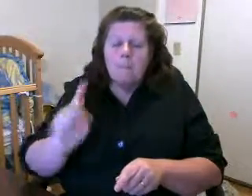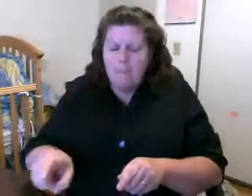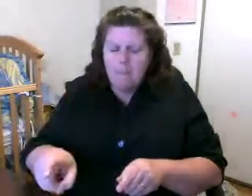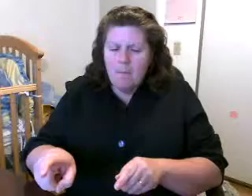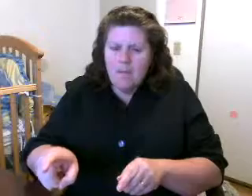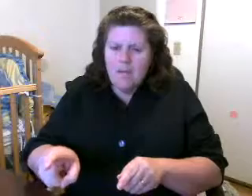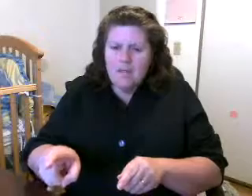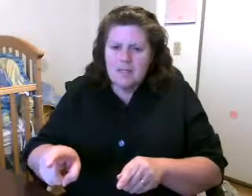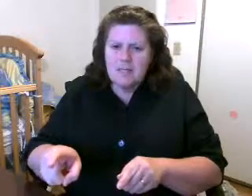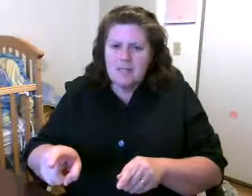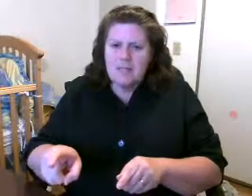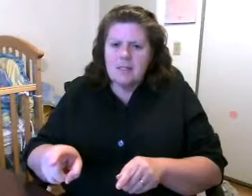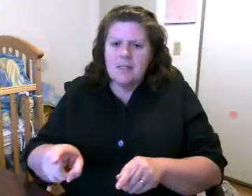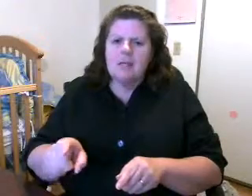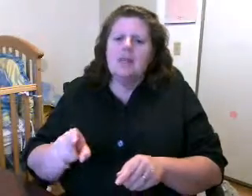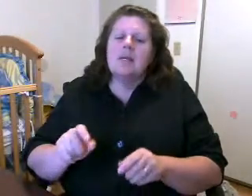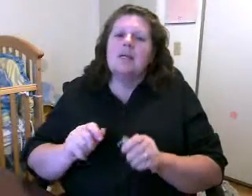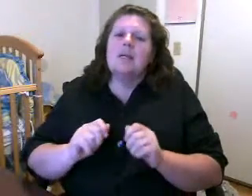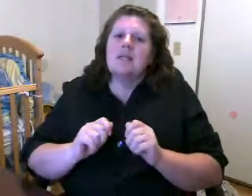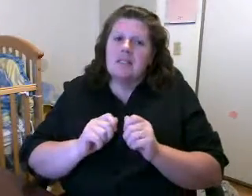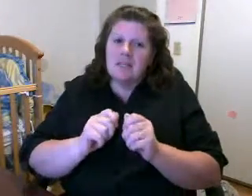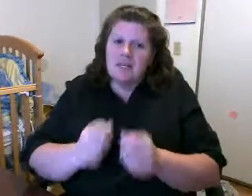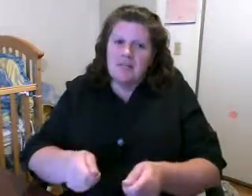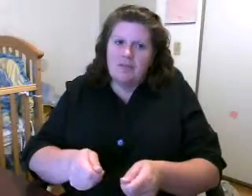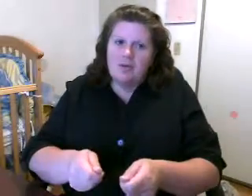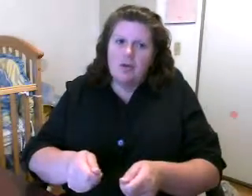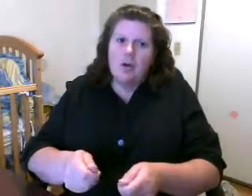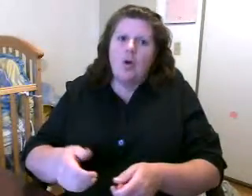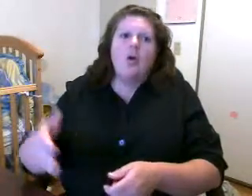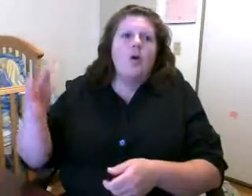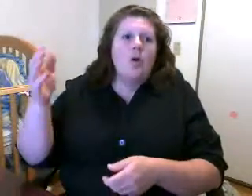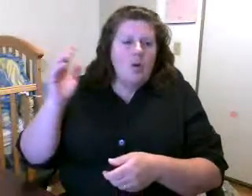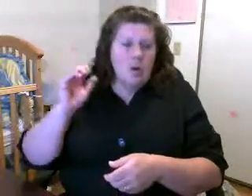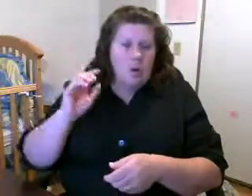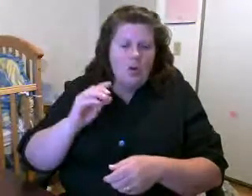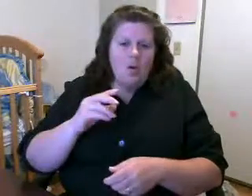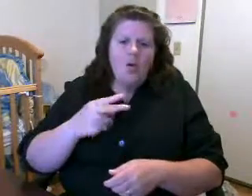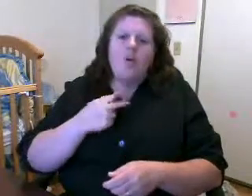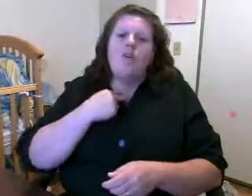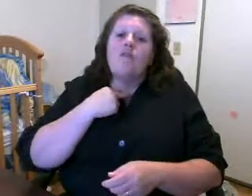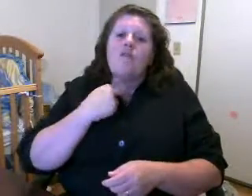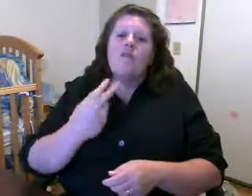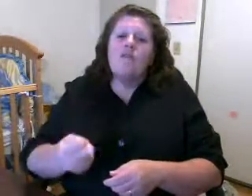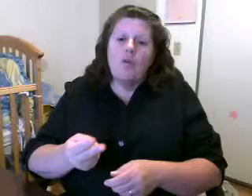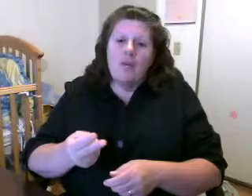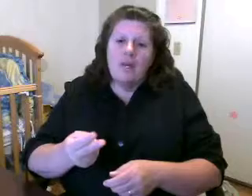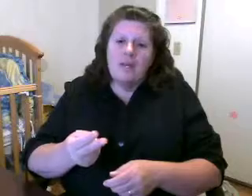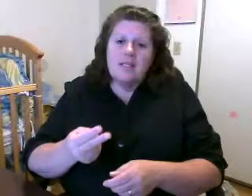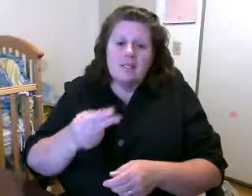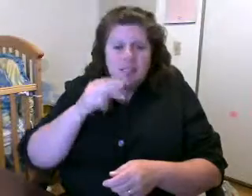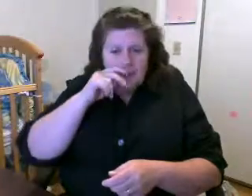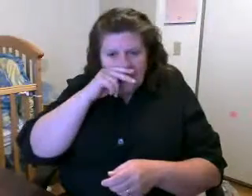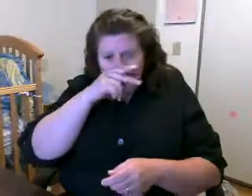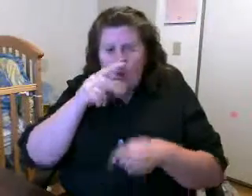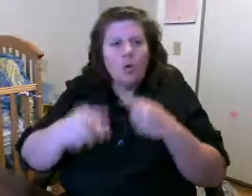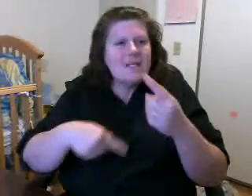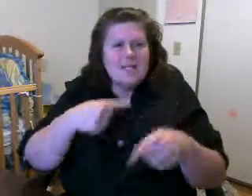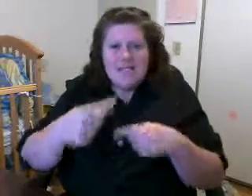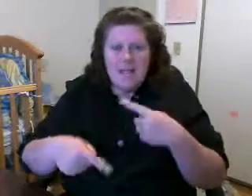the message is being sent. So if they're signing it, you're going to voice it the same way. If it's being voiced, you're going to sign it back